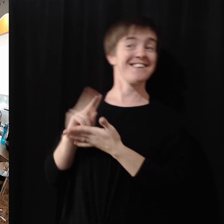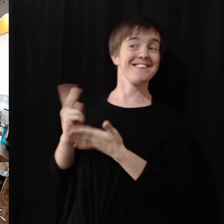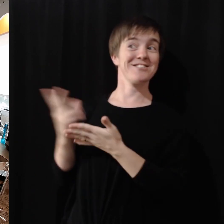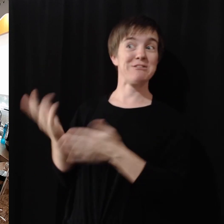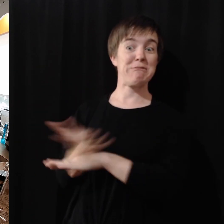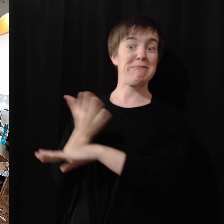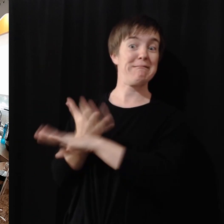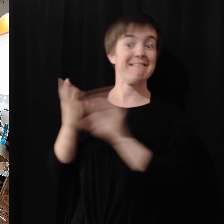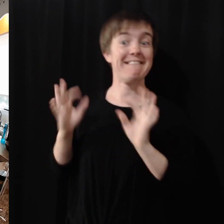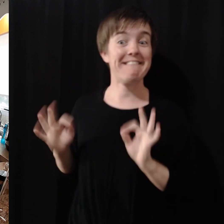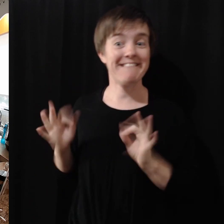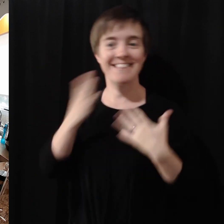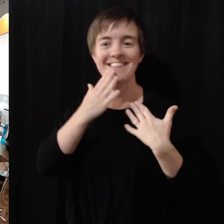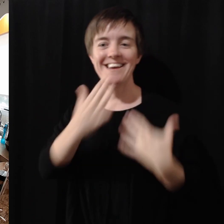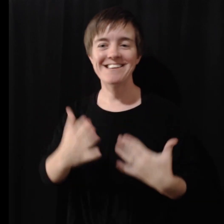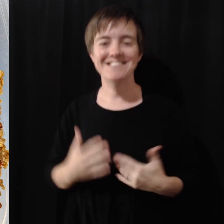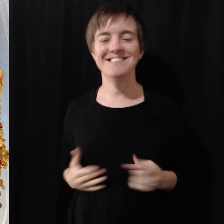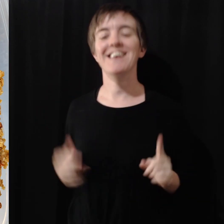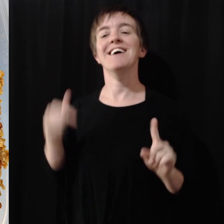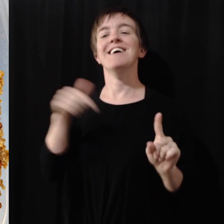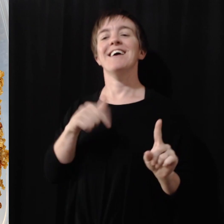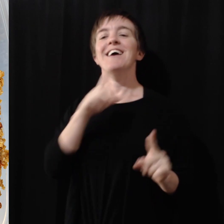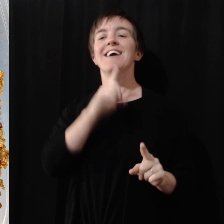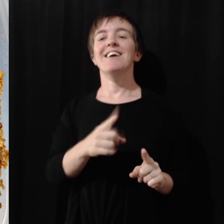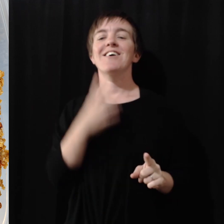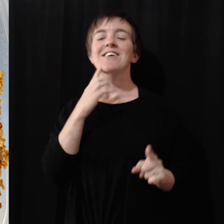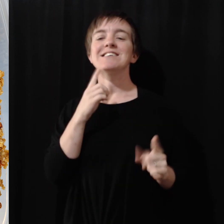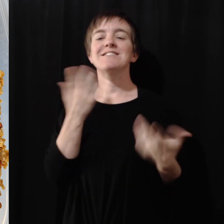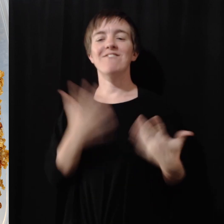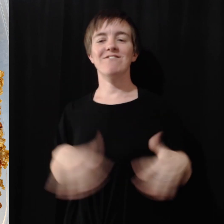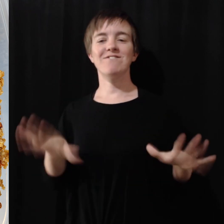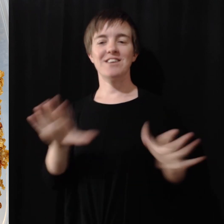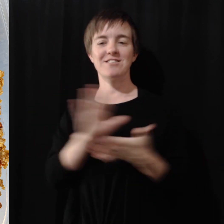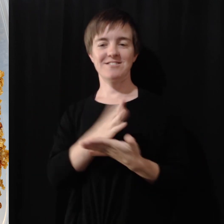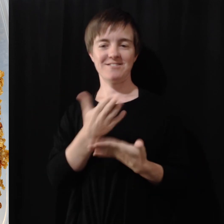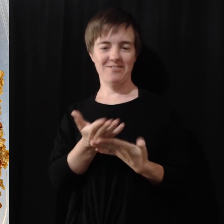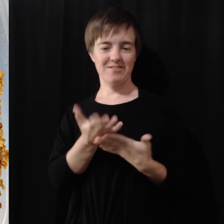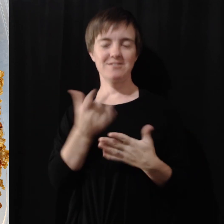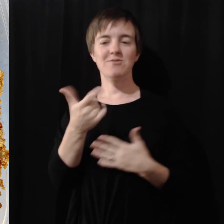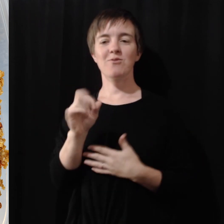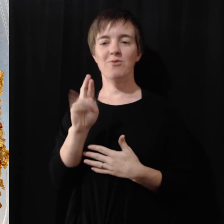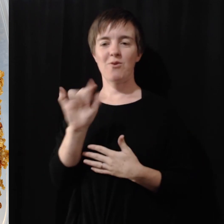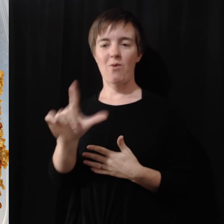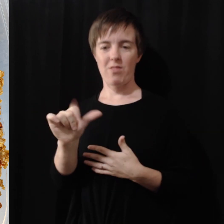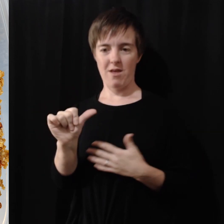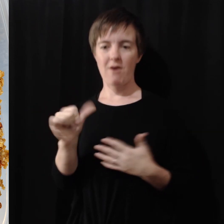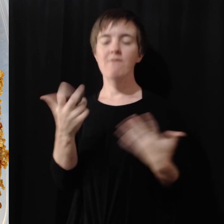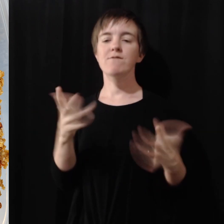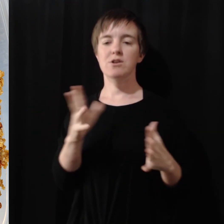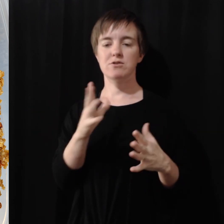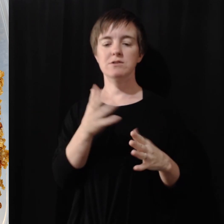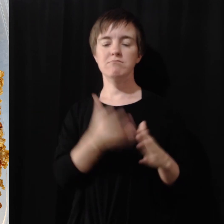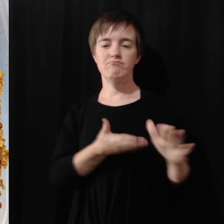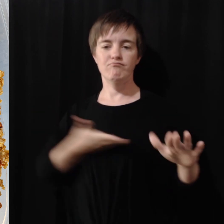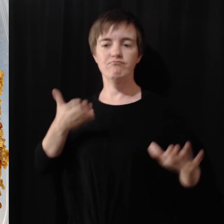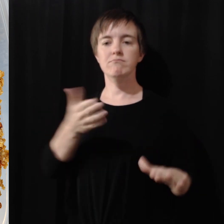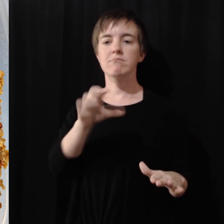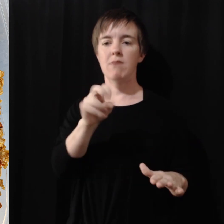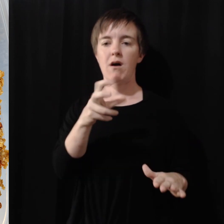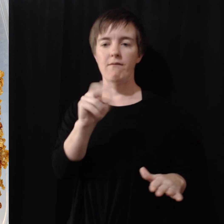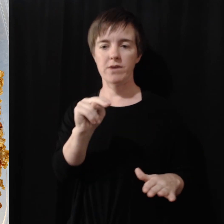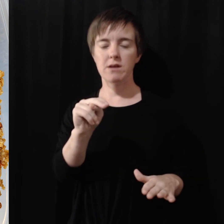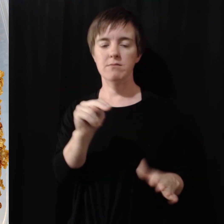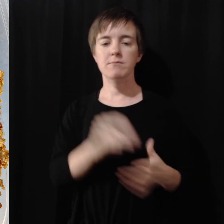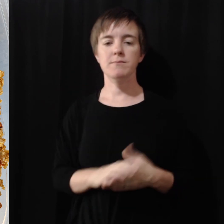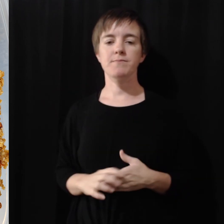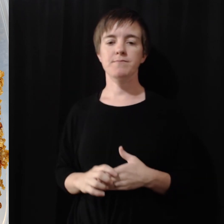renovation. Thanks! And this is our finished product, our granola, after it's come out of the oven.